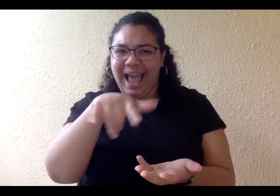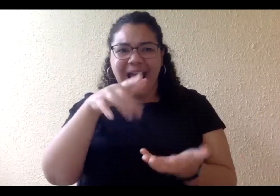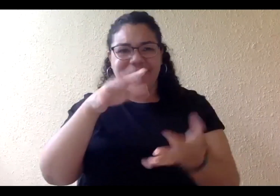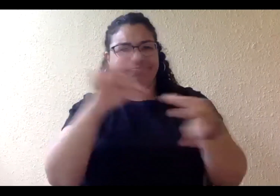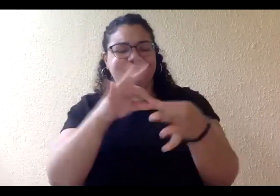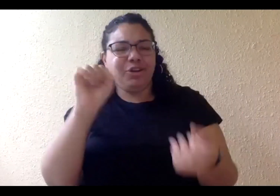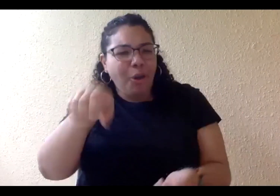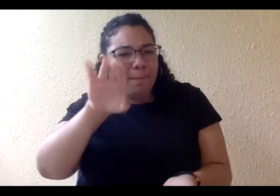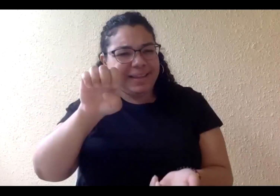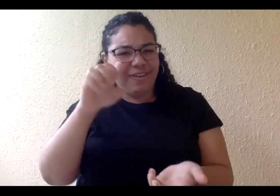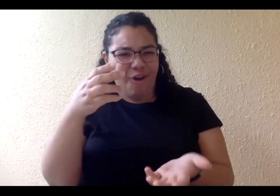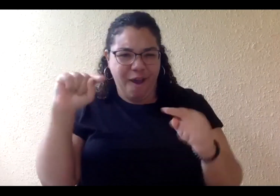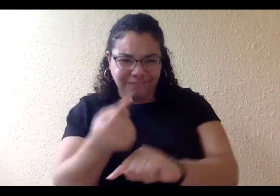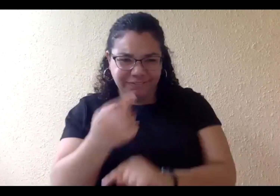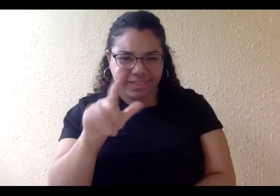For one thing,